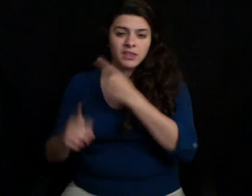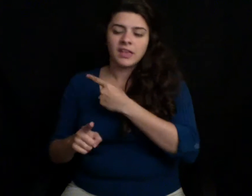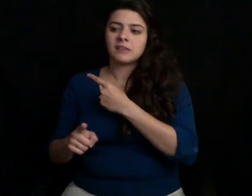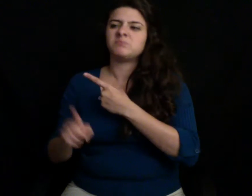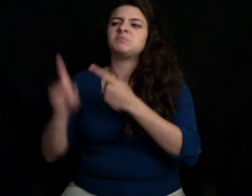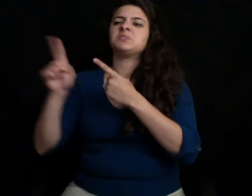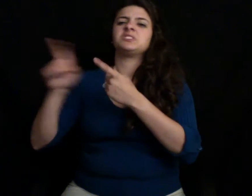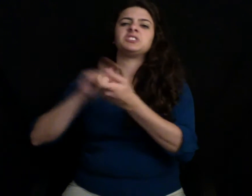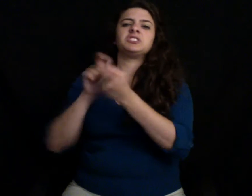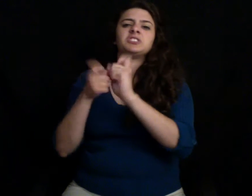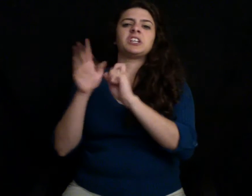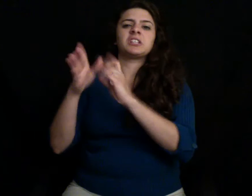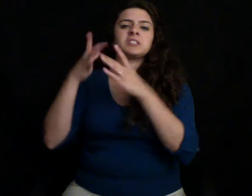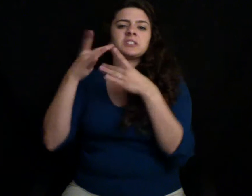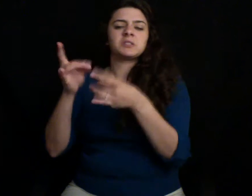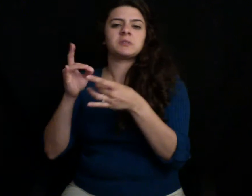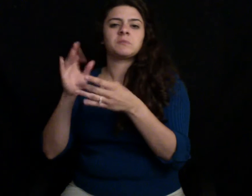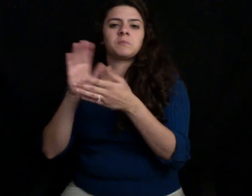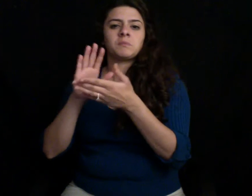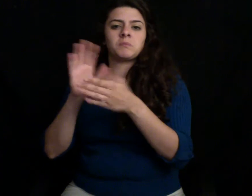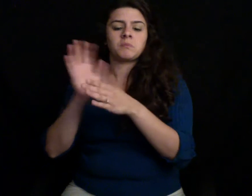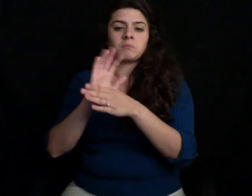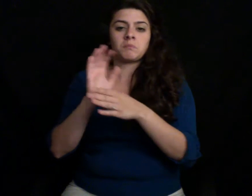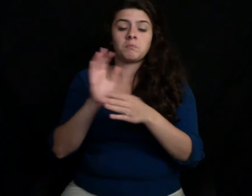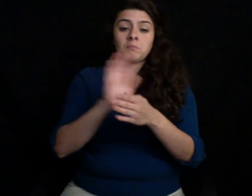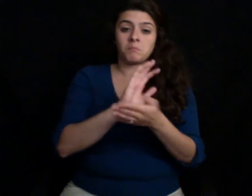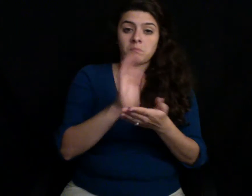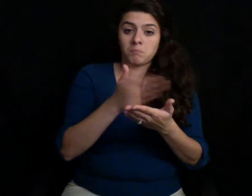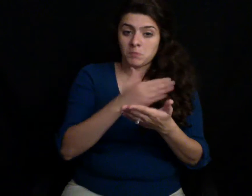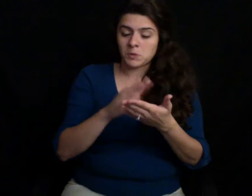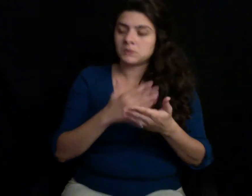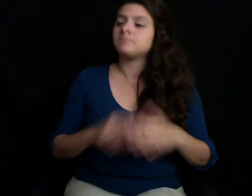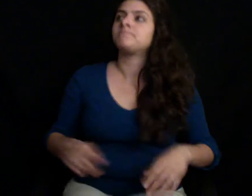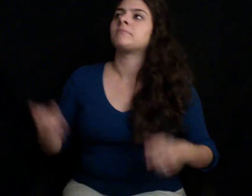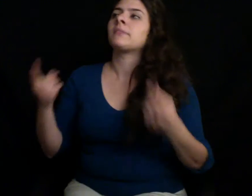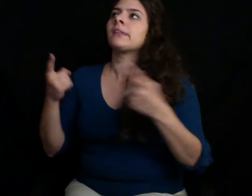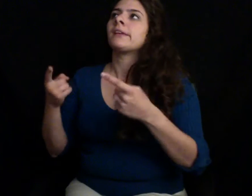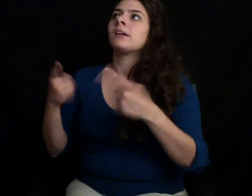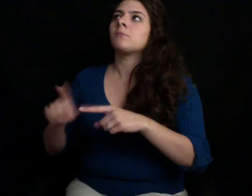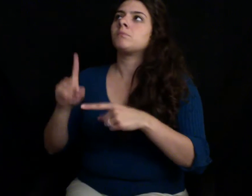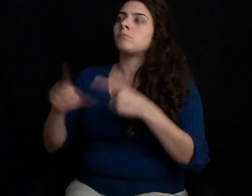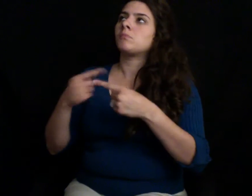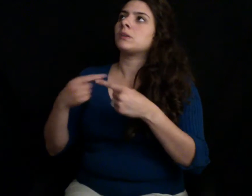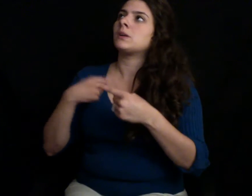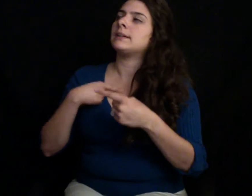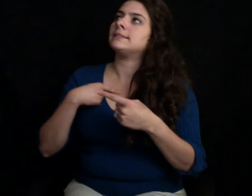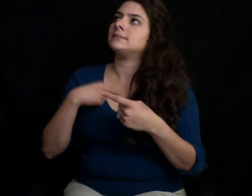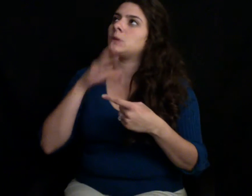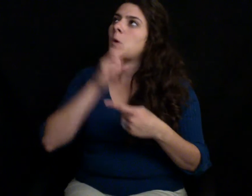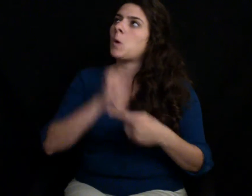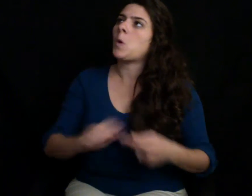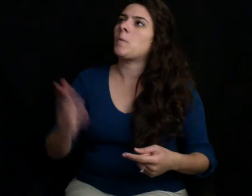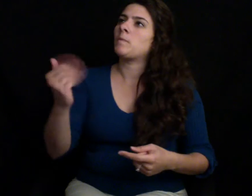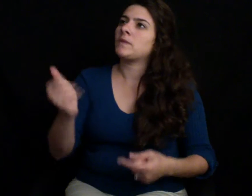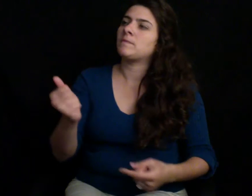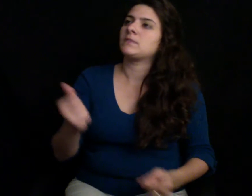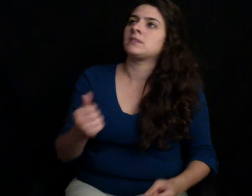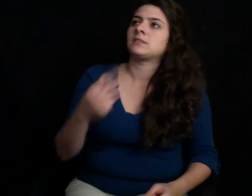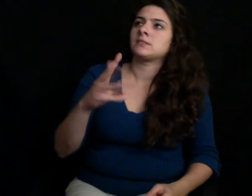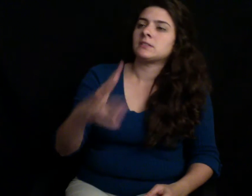In Baltimore, as I got older, I'm 15 years old, and Baltimore is one of those cities where people go to the mall and you